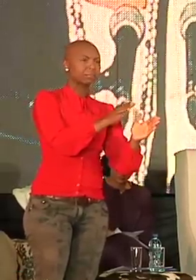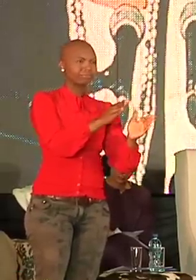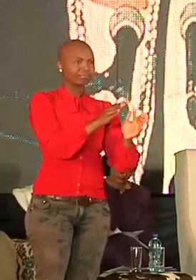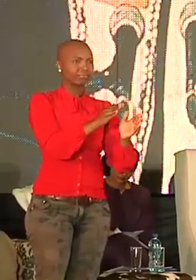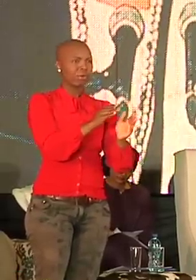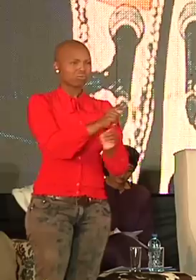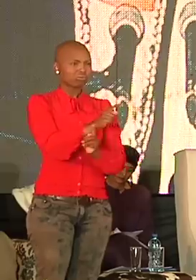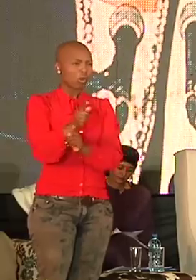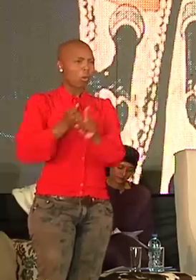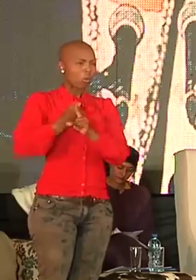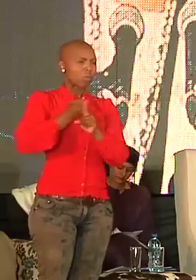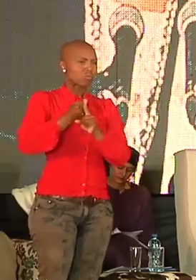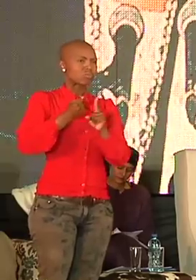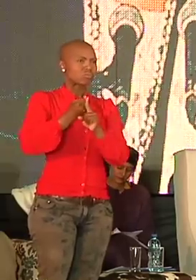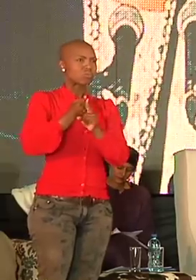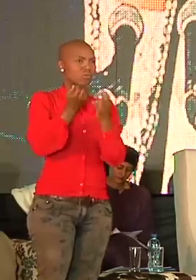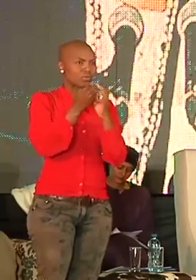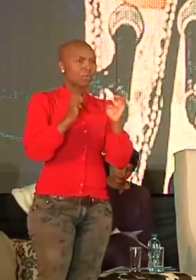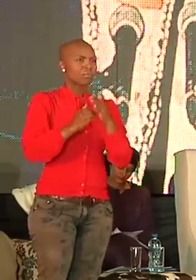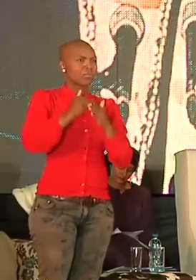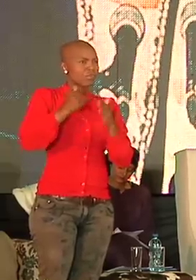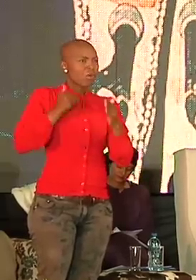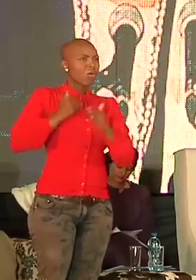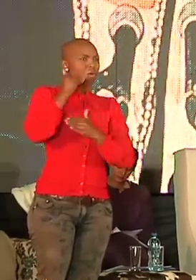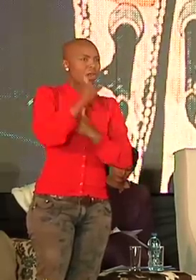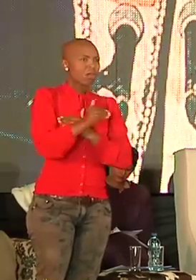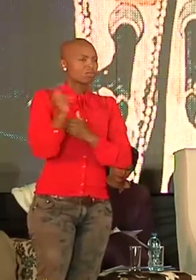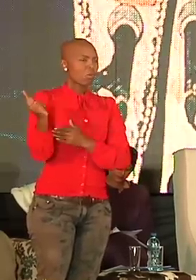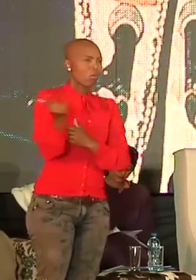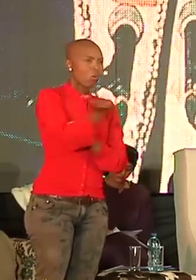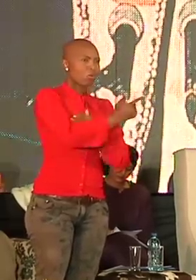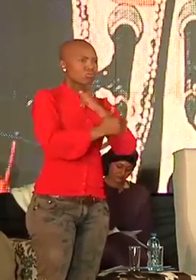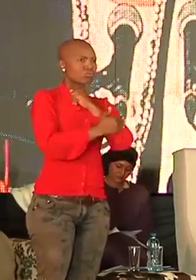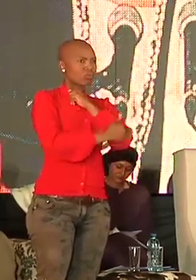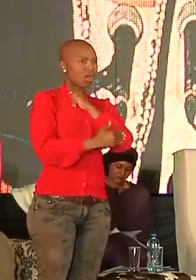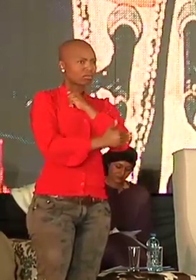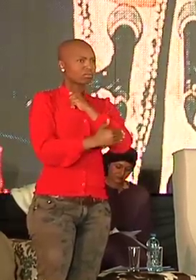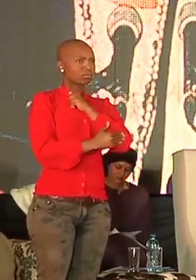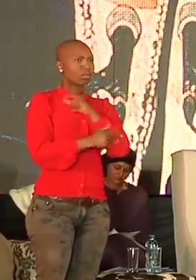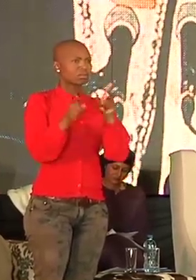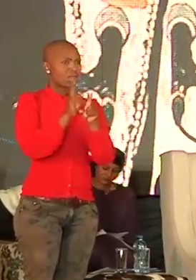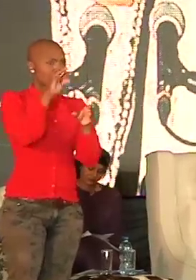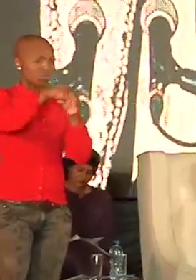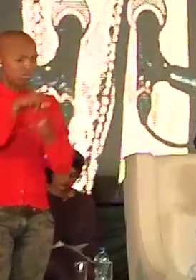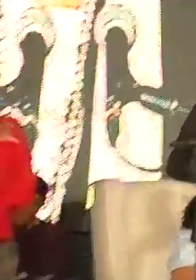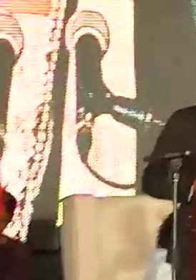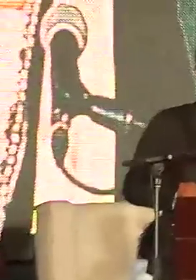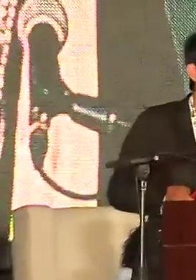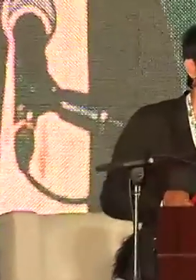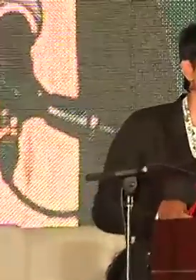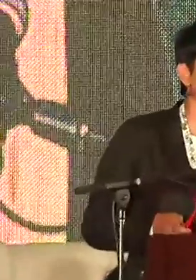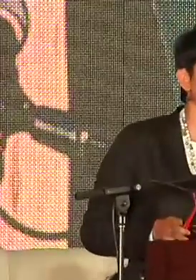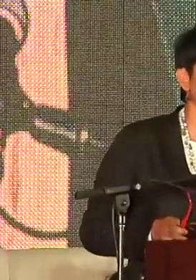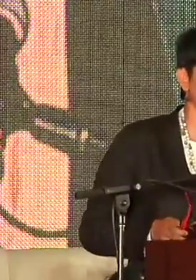them, before and after them, across our country, including here in Soweto, in pursuit